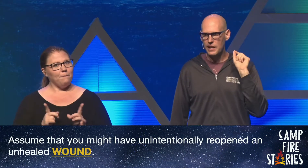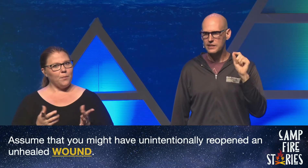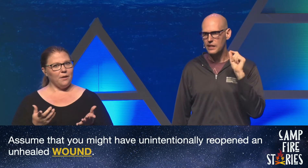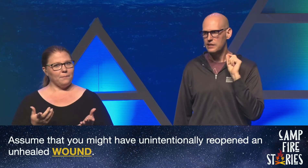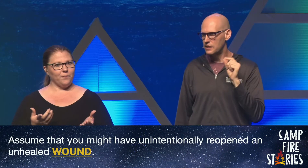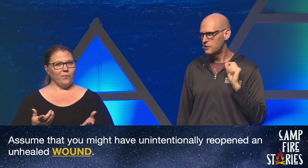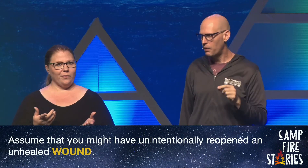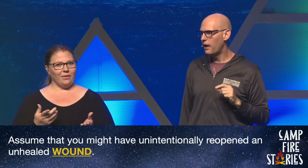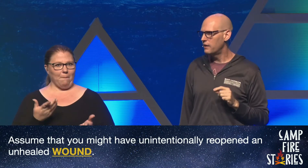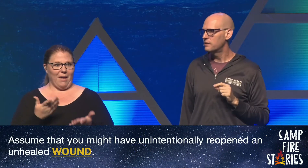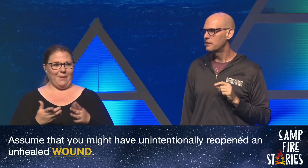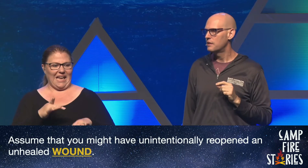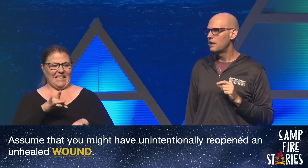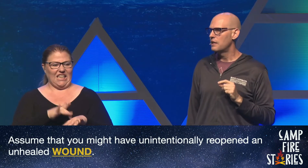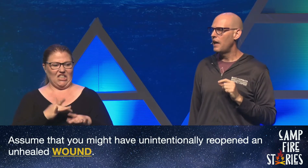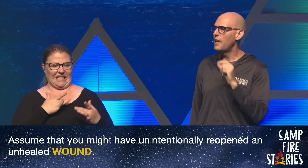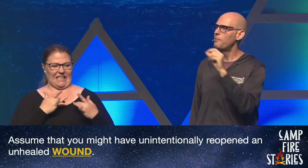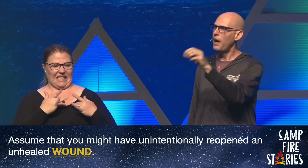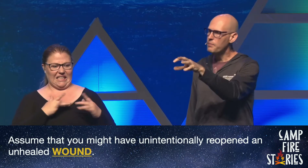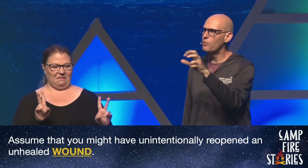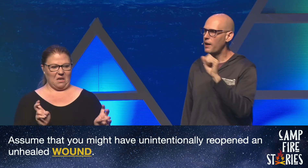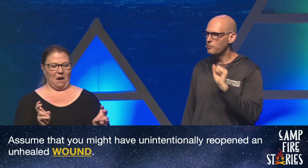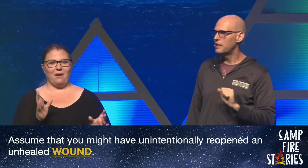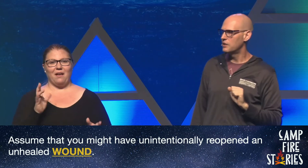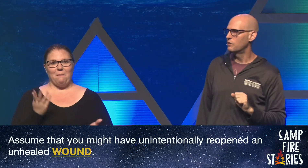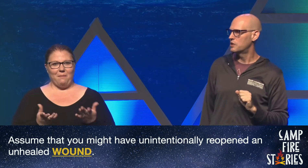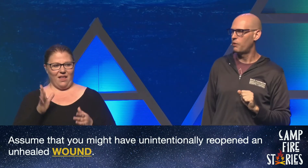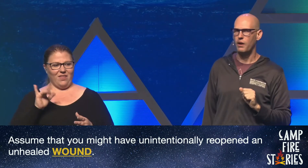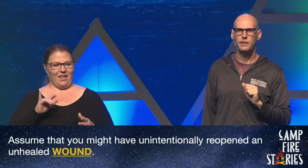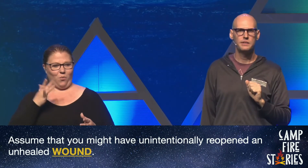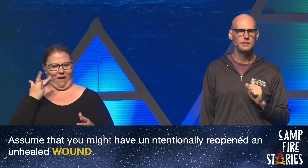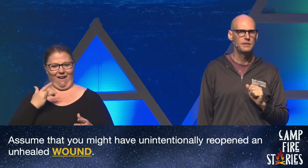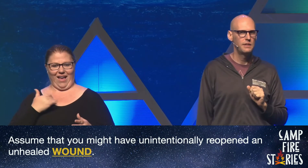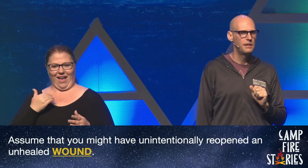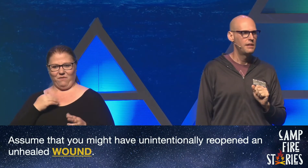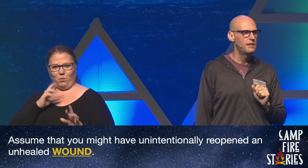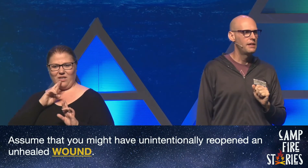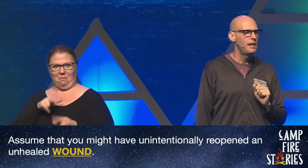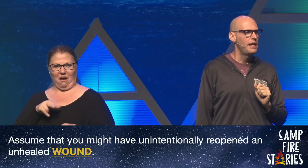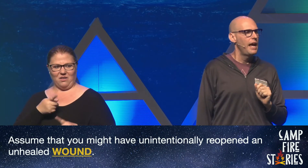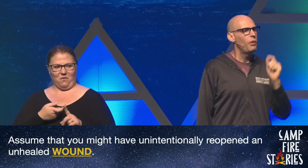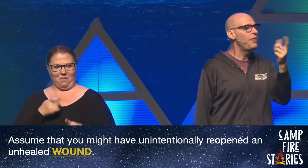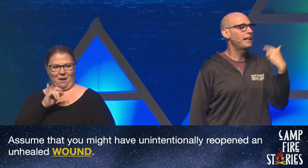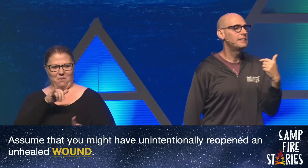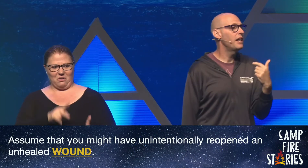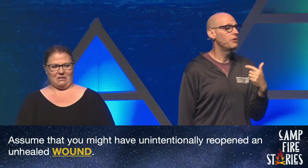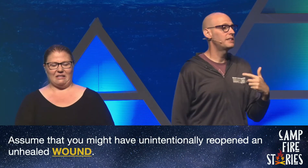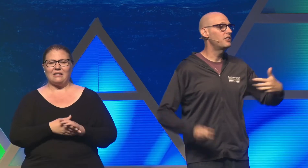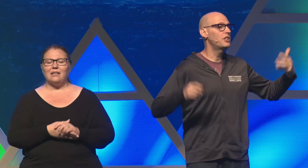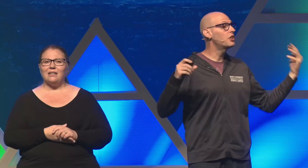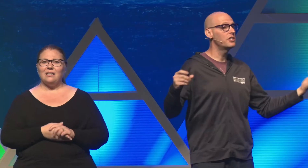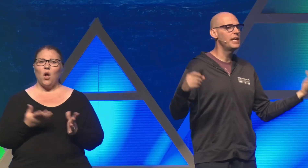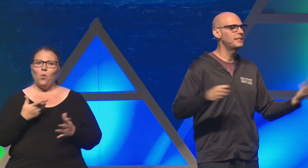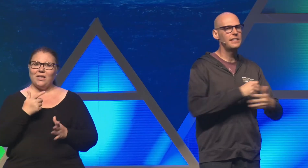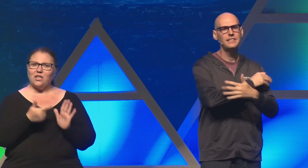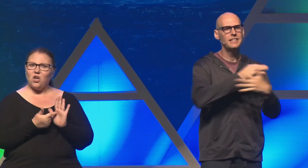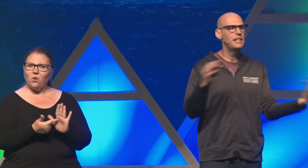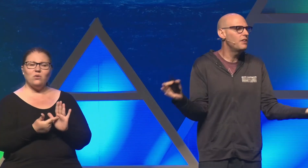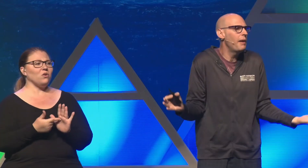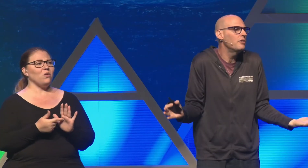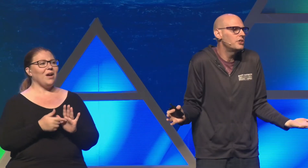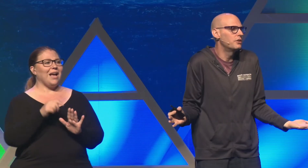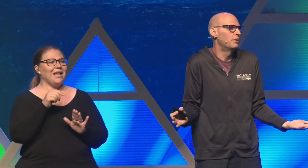tapped at a sensitive spot. And that might be why I'm getting the response. And what that can tell you is that there's a good chance that